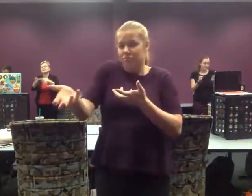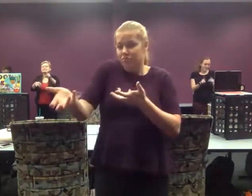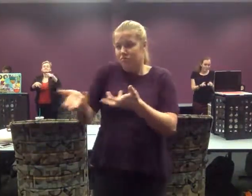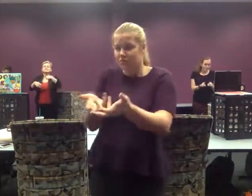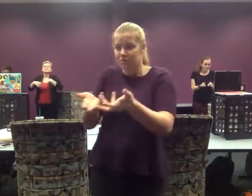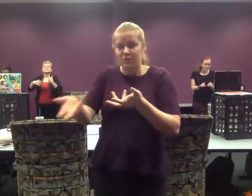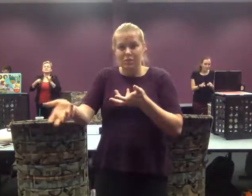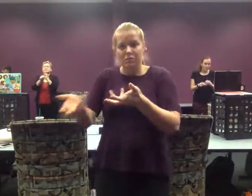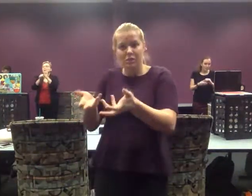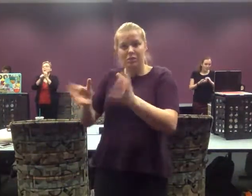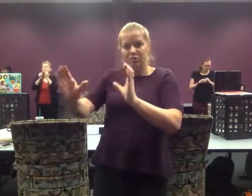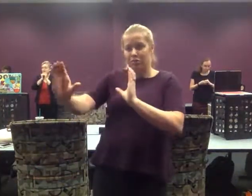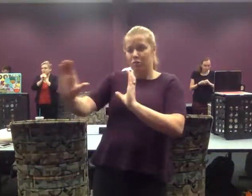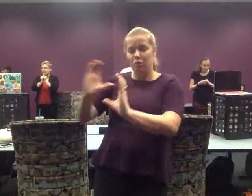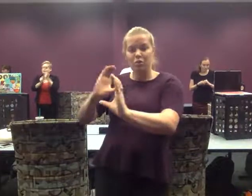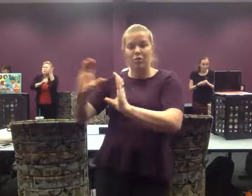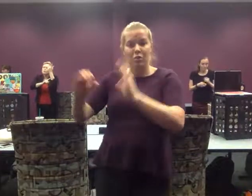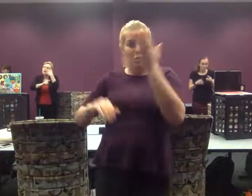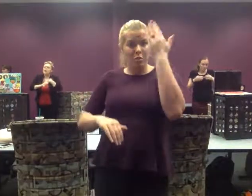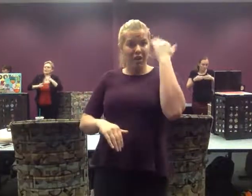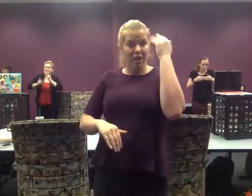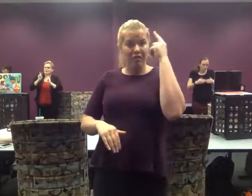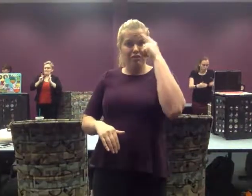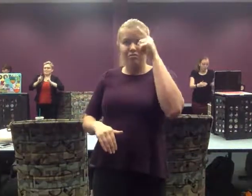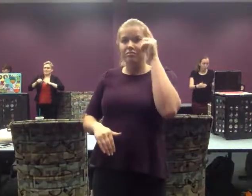move forward as a people. Will it be easy?